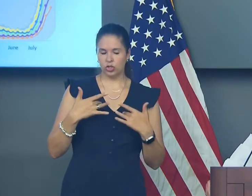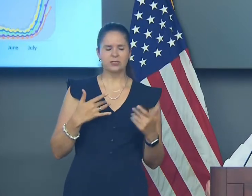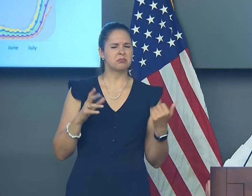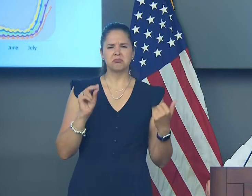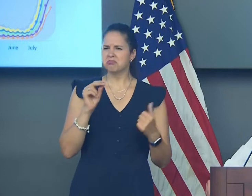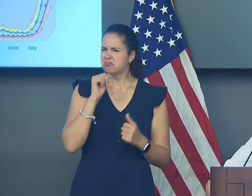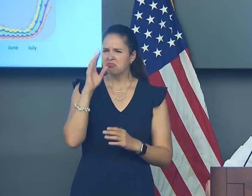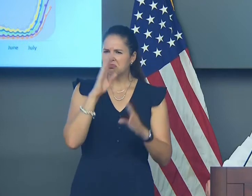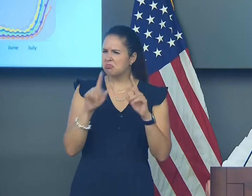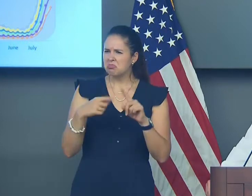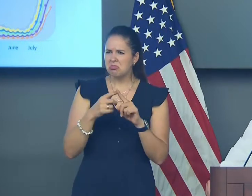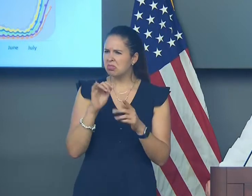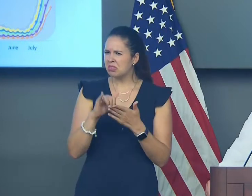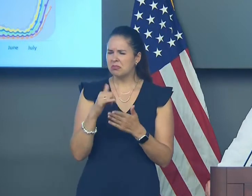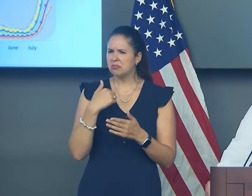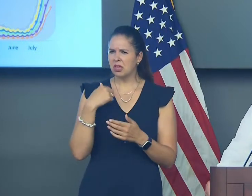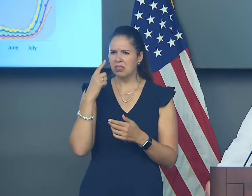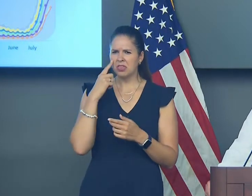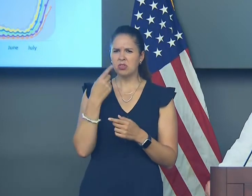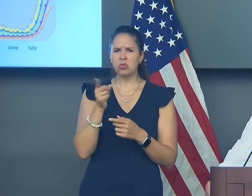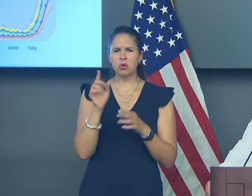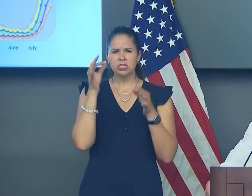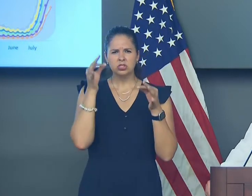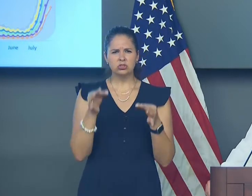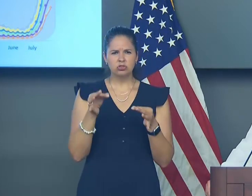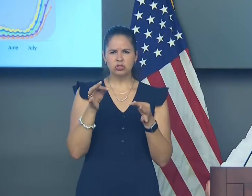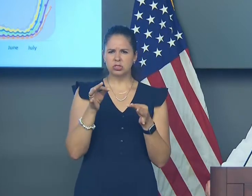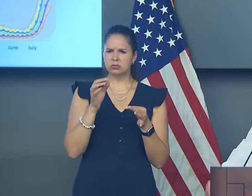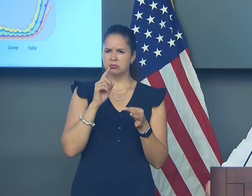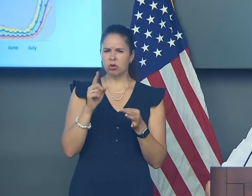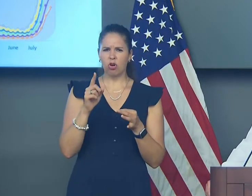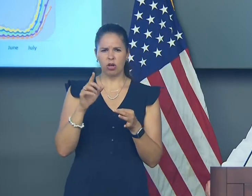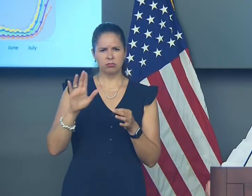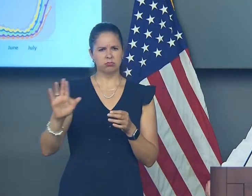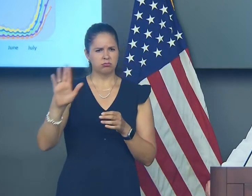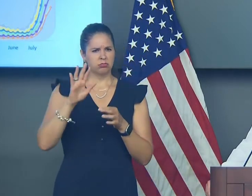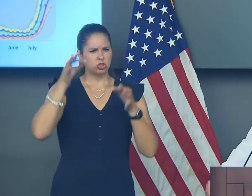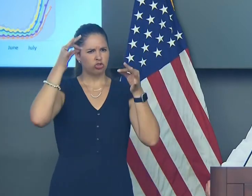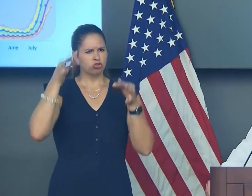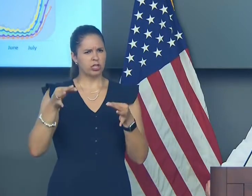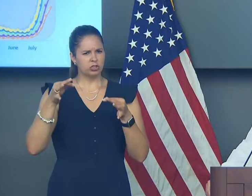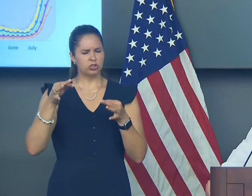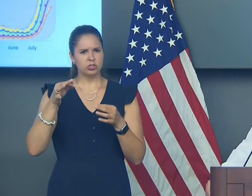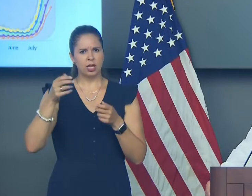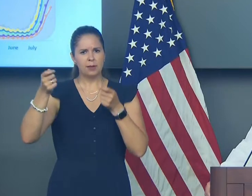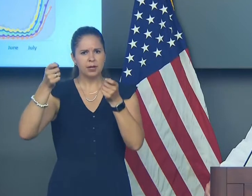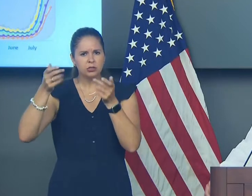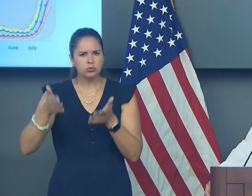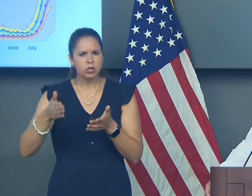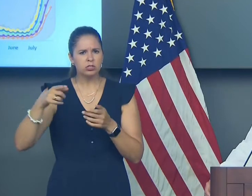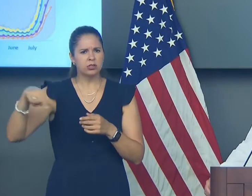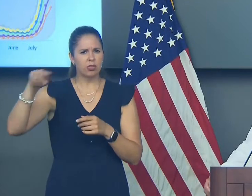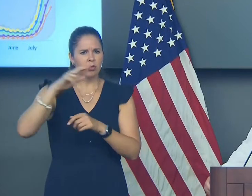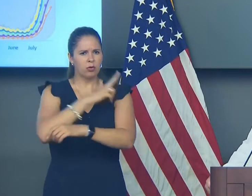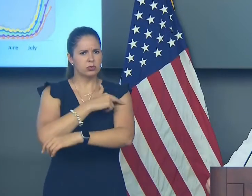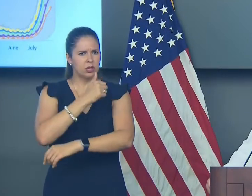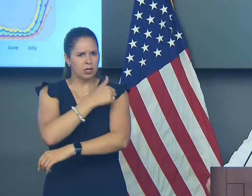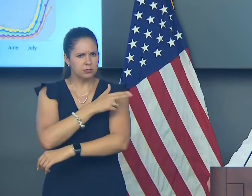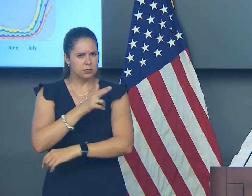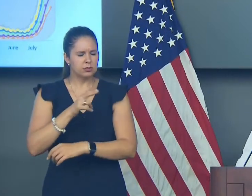I don't worry about that. I think that those decisions are left to the sound discretion of the administrators of those